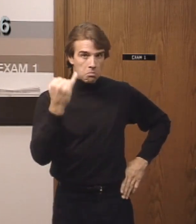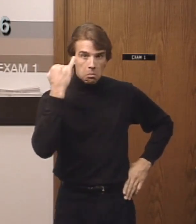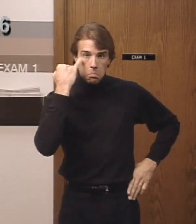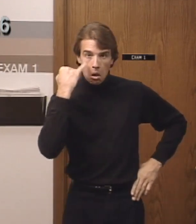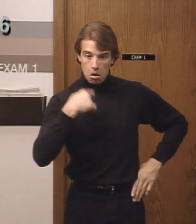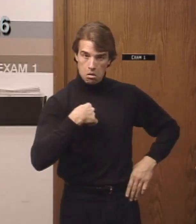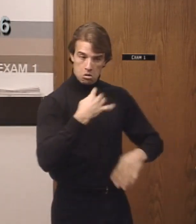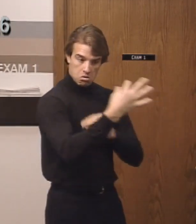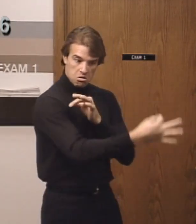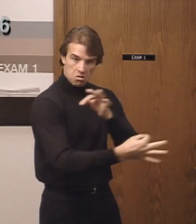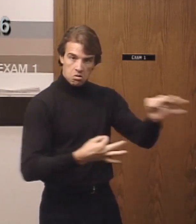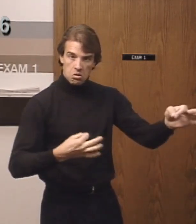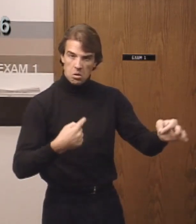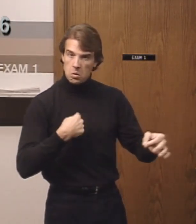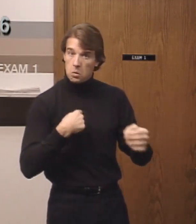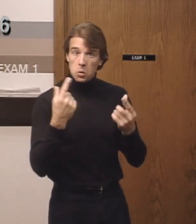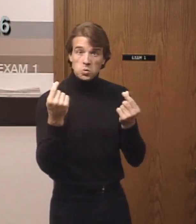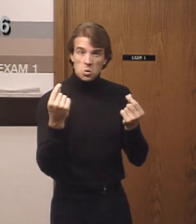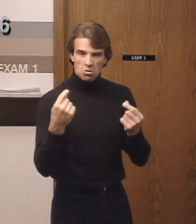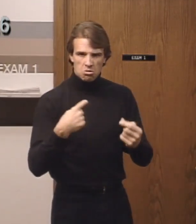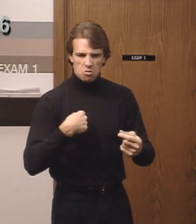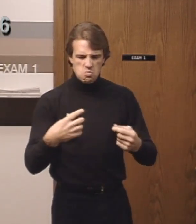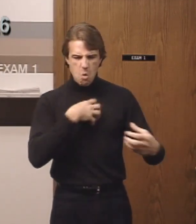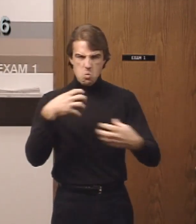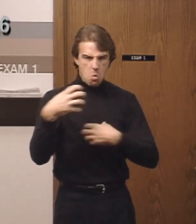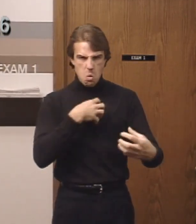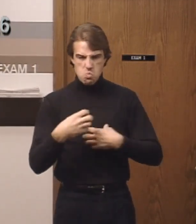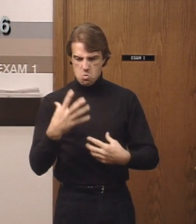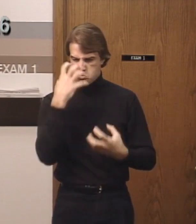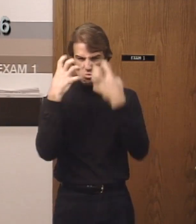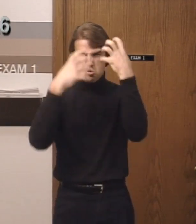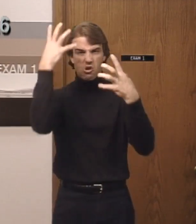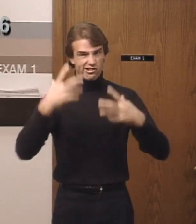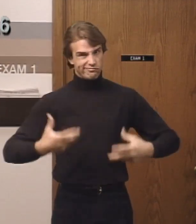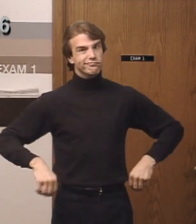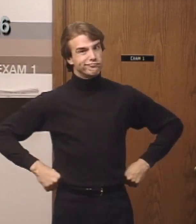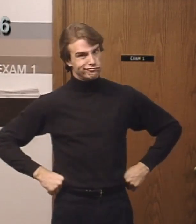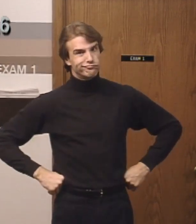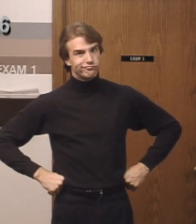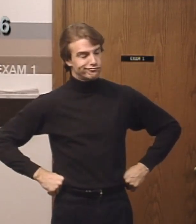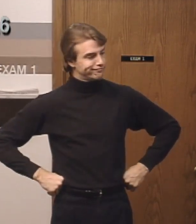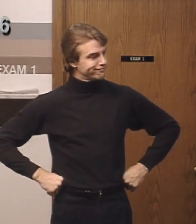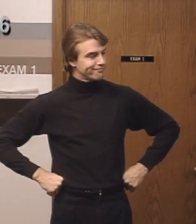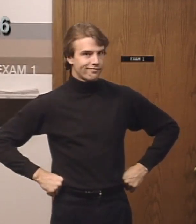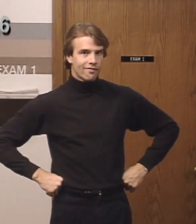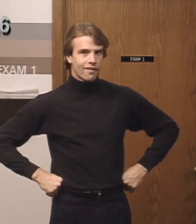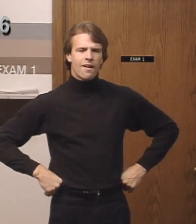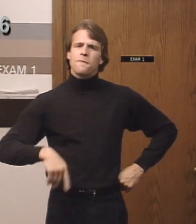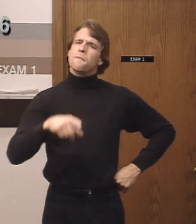you. Whoa, he's good. If I were in his place, I'd be complaining and very grouchy.